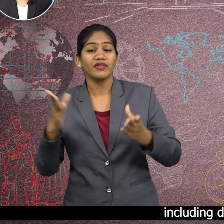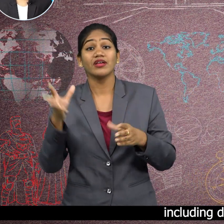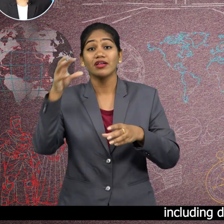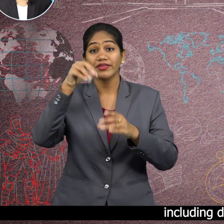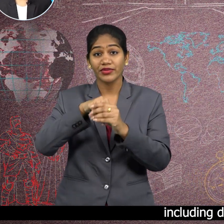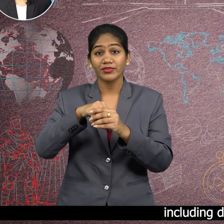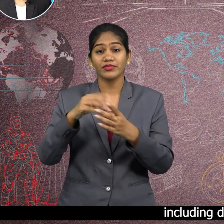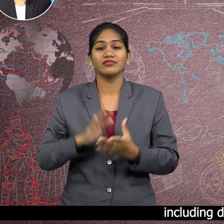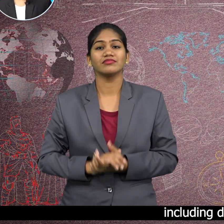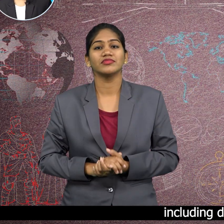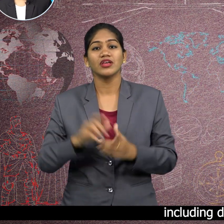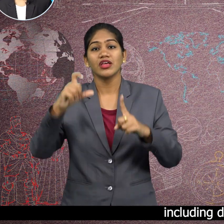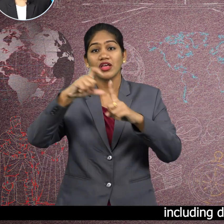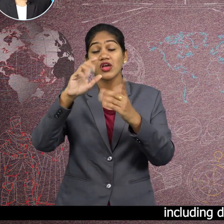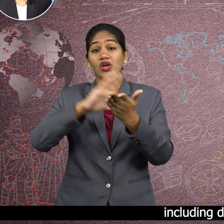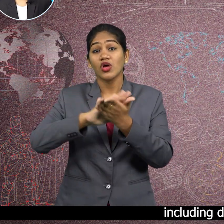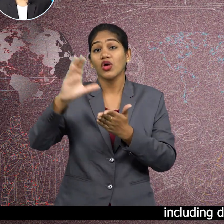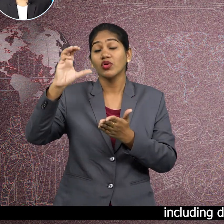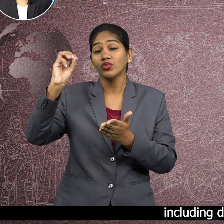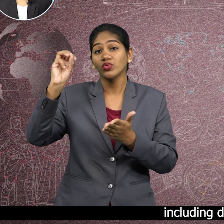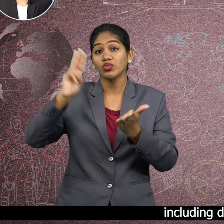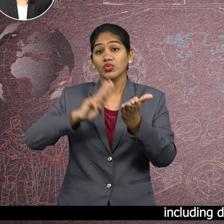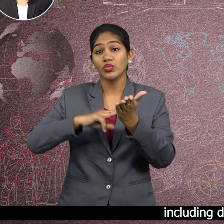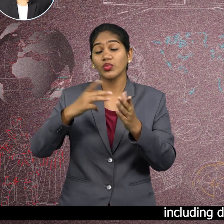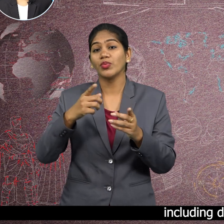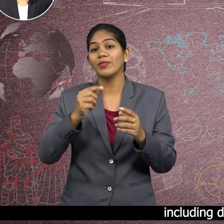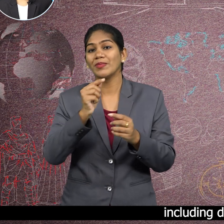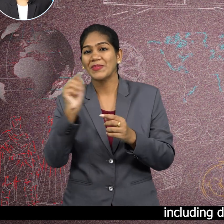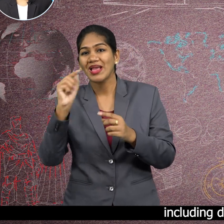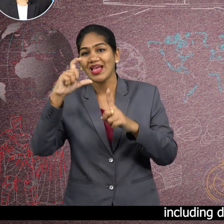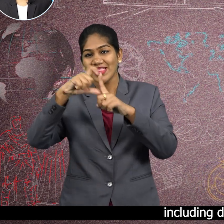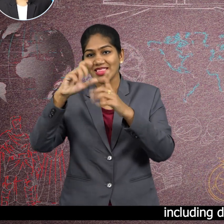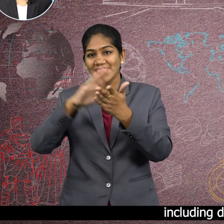including dhoom-dhams,